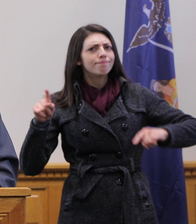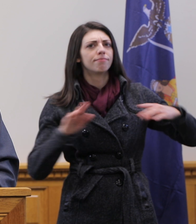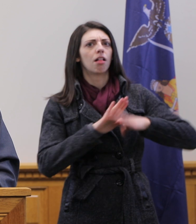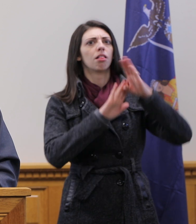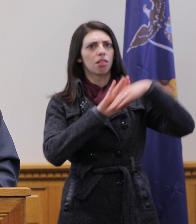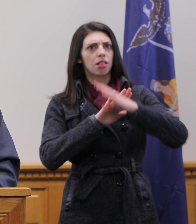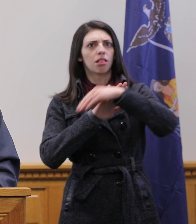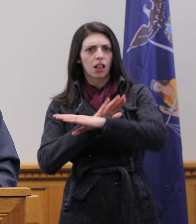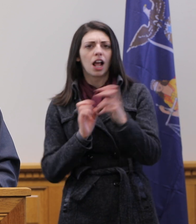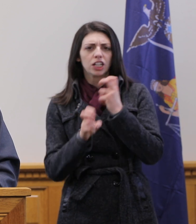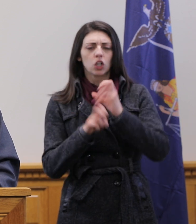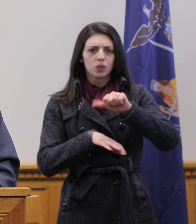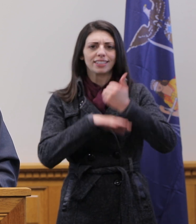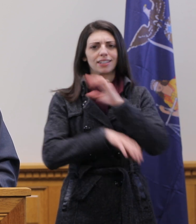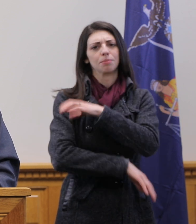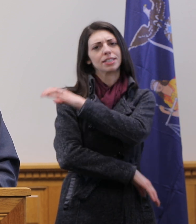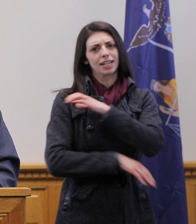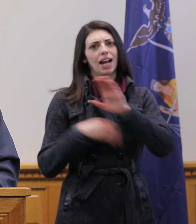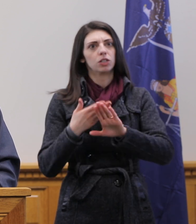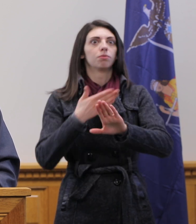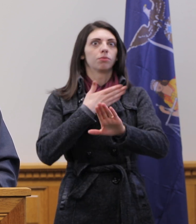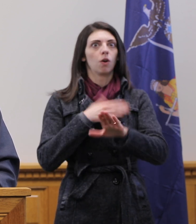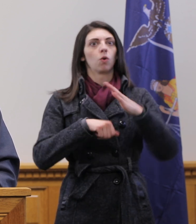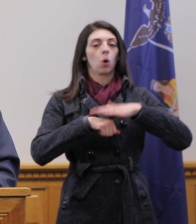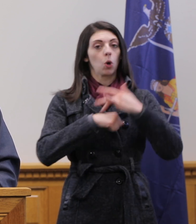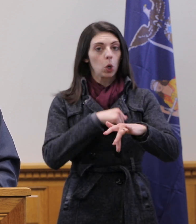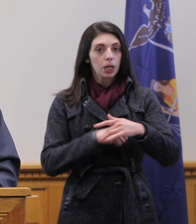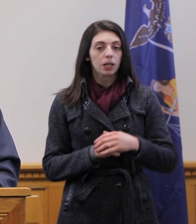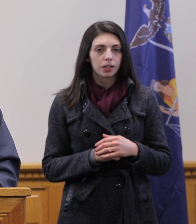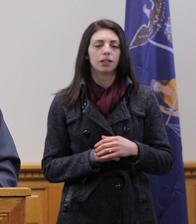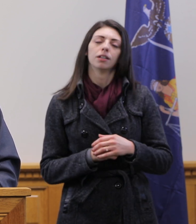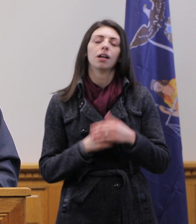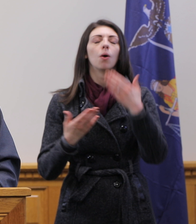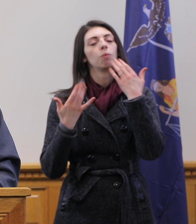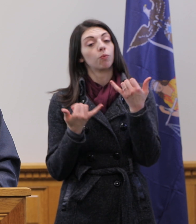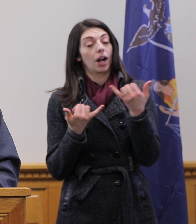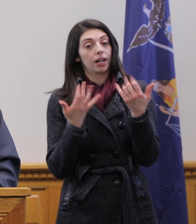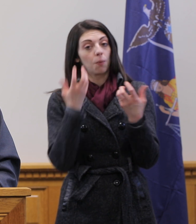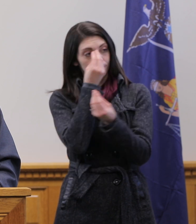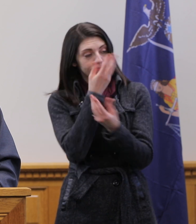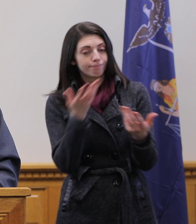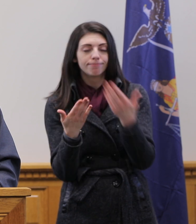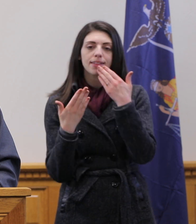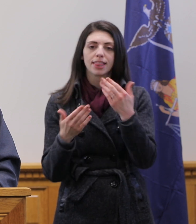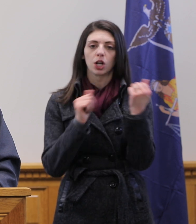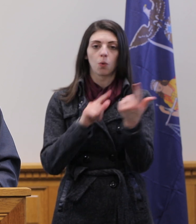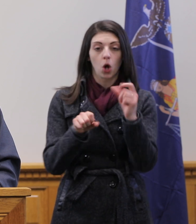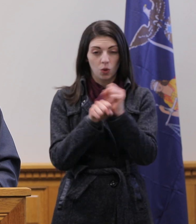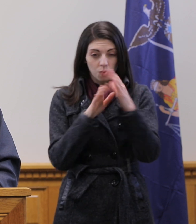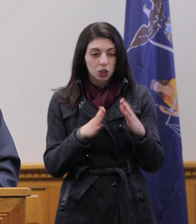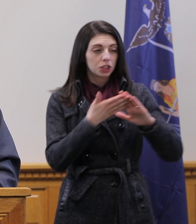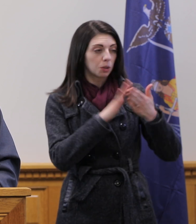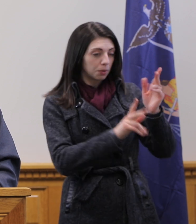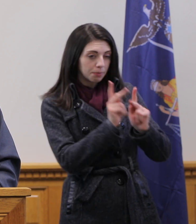health department to schedule clinics far in advance. I want to take this opportunity to thank all the county employees and community members